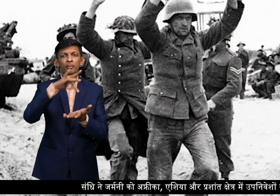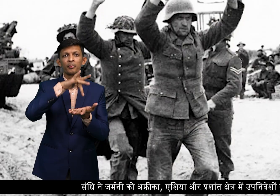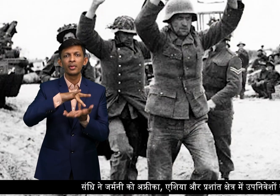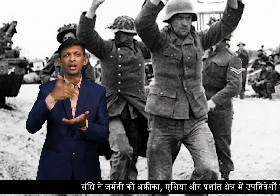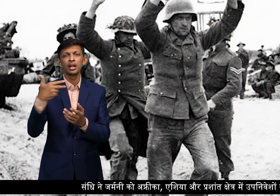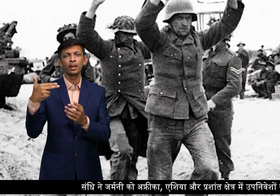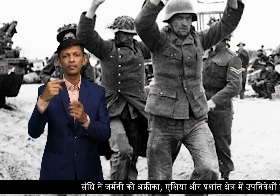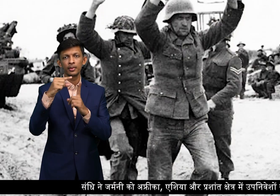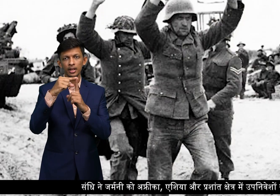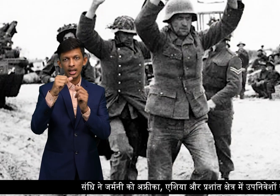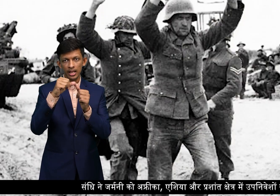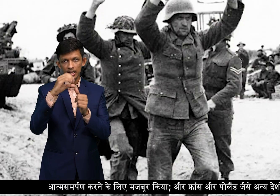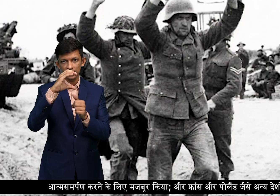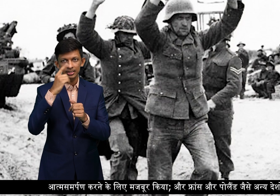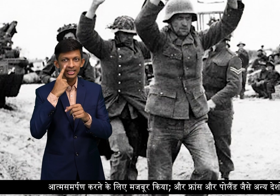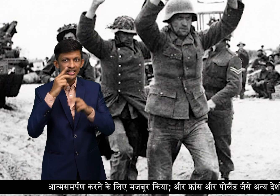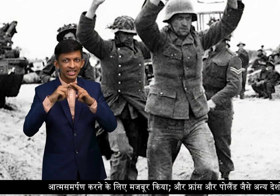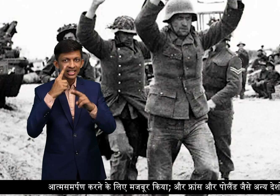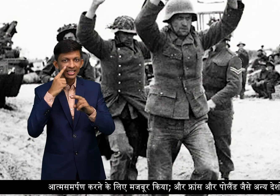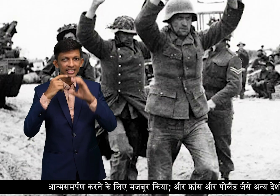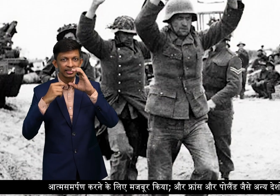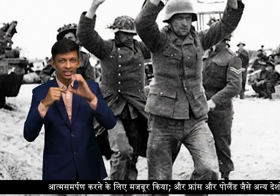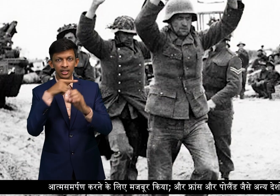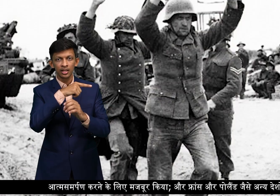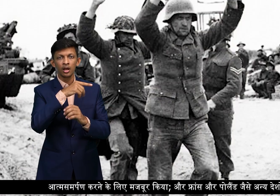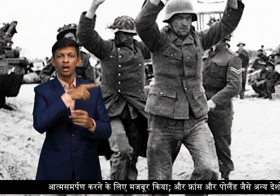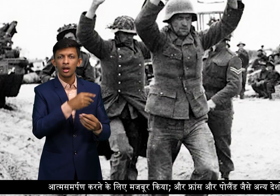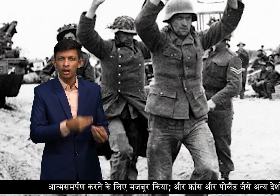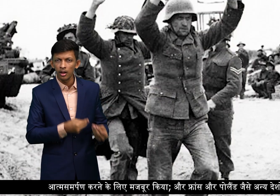Asia, and the Pacific,